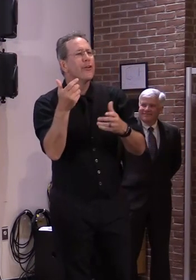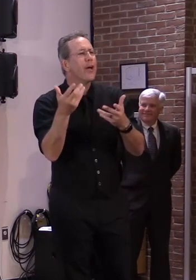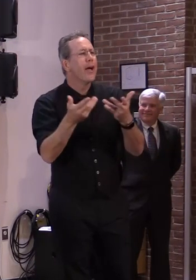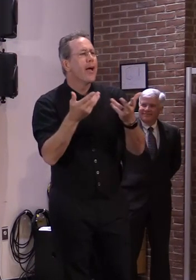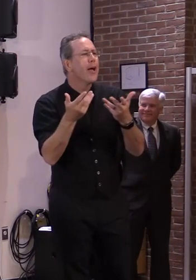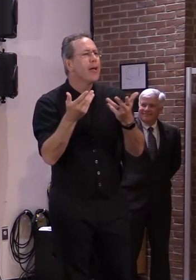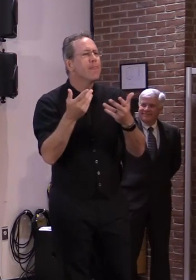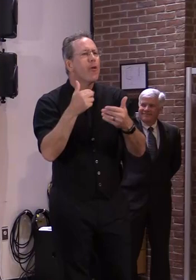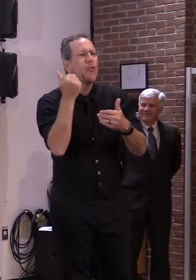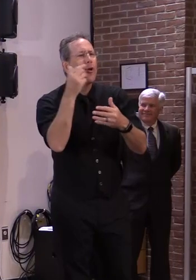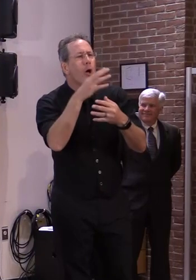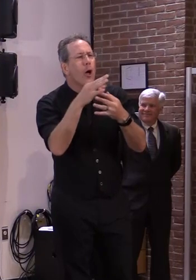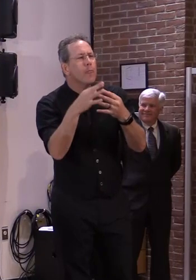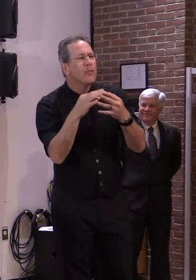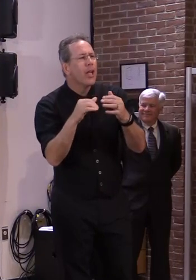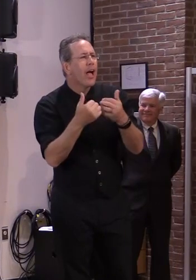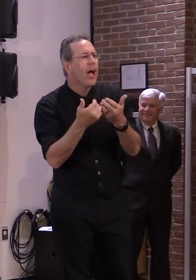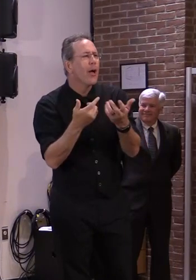hydroxychloroquine?